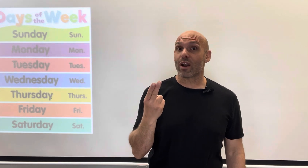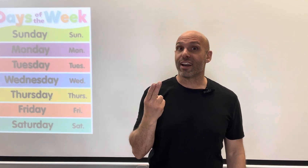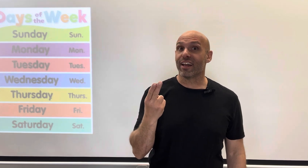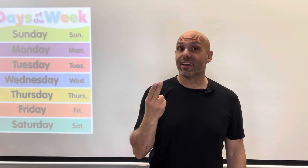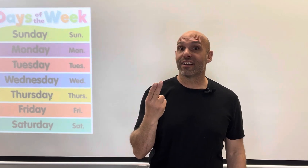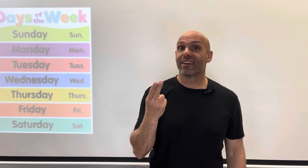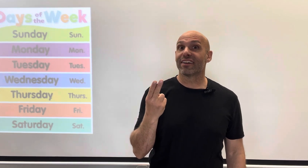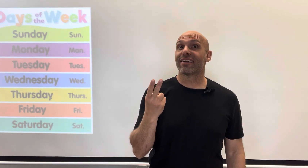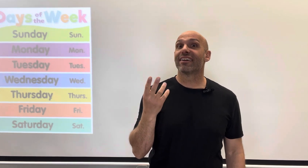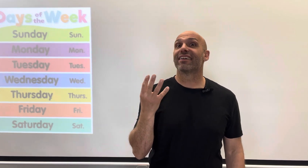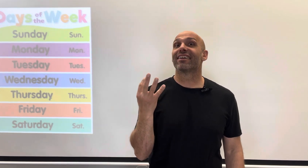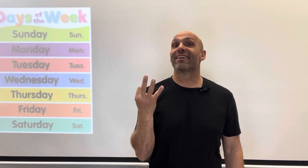Friday.